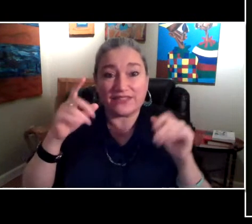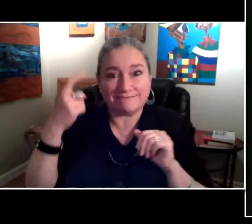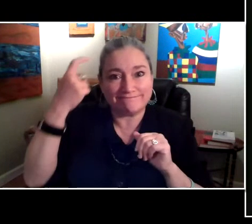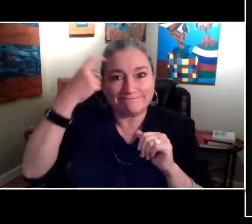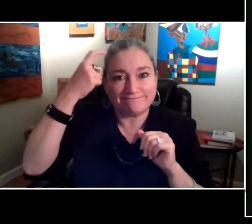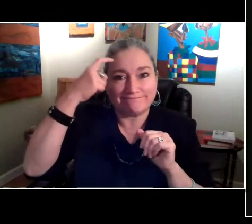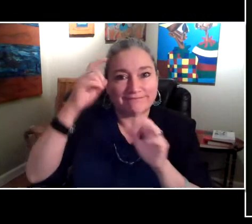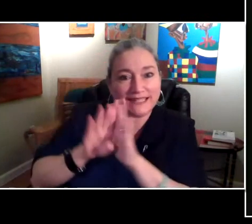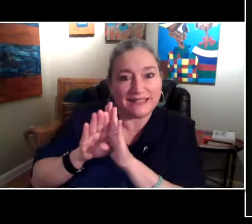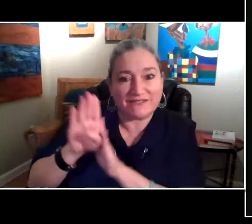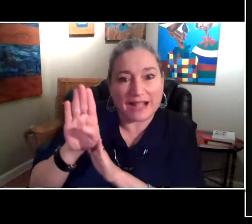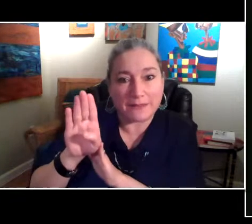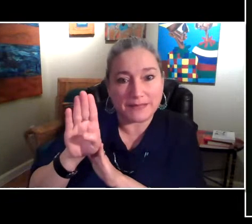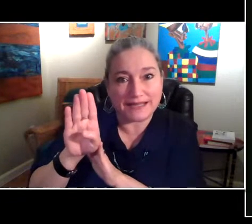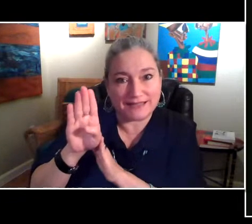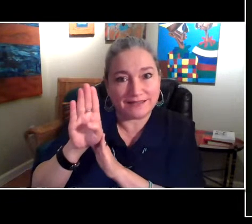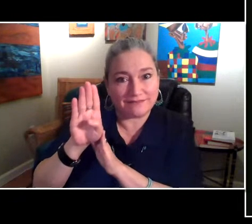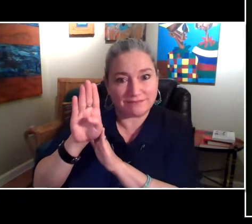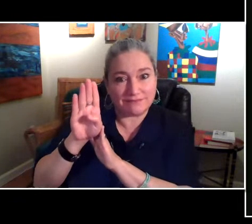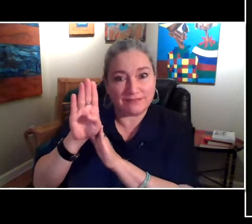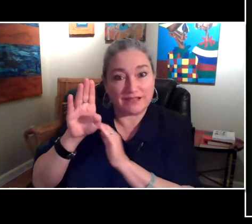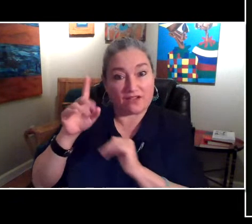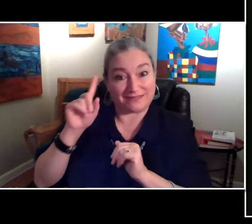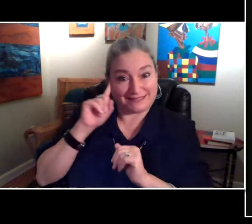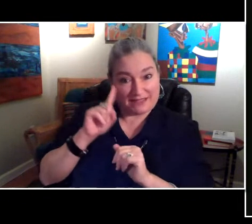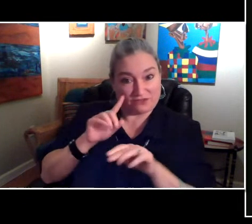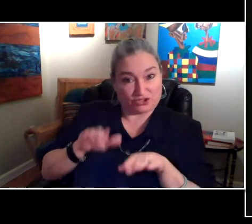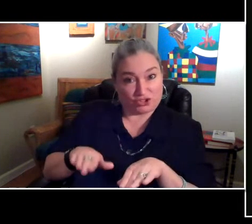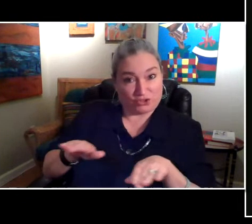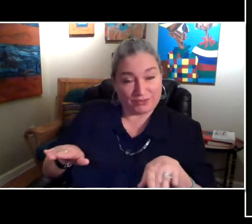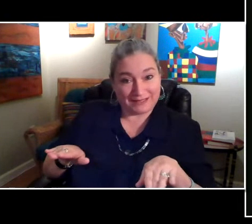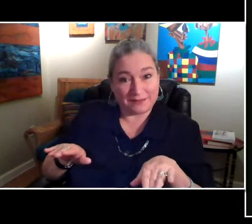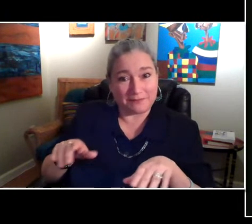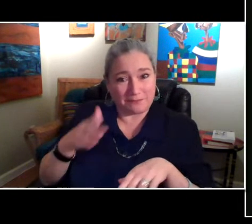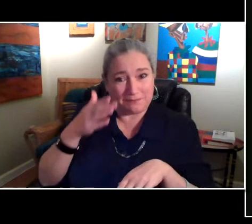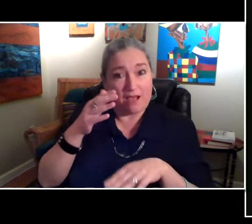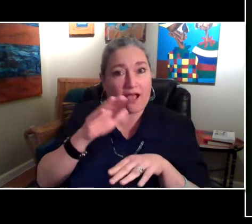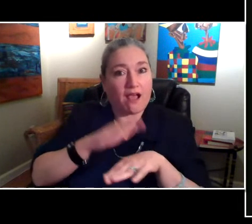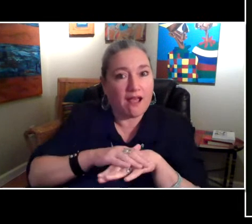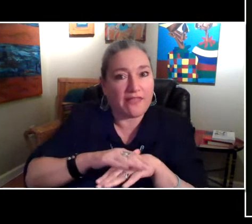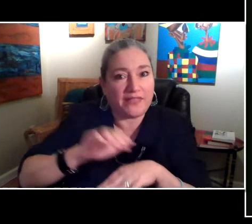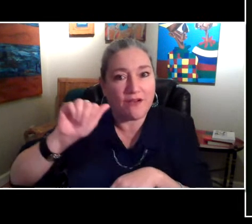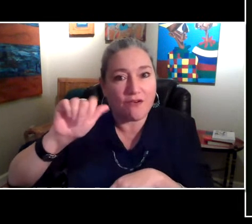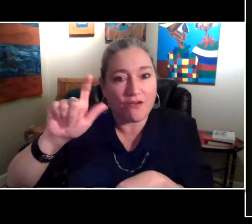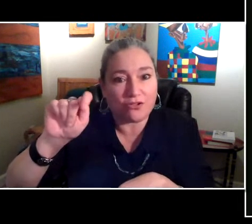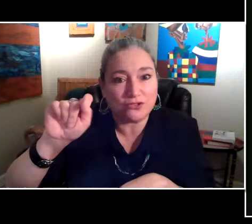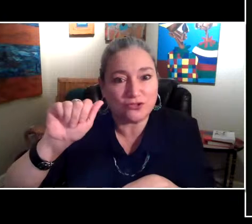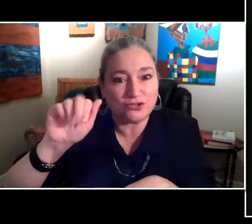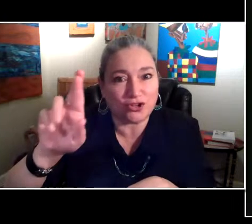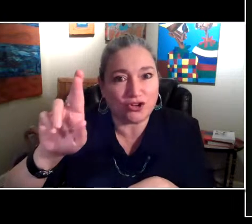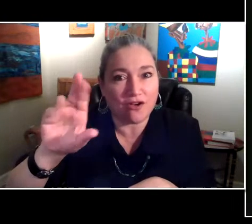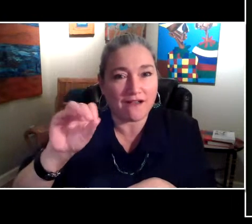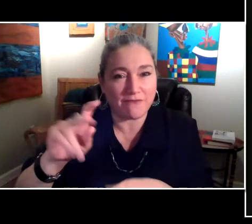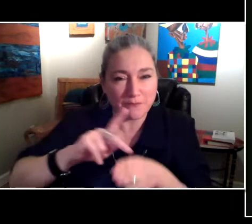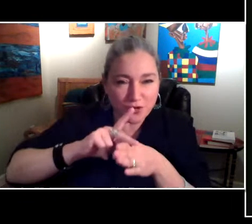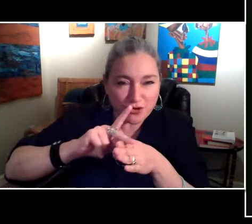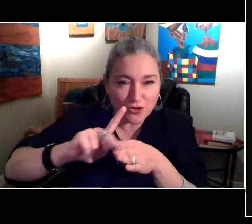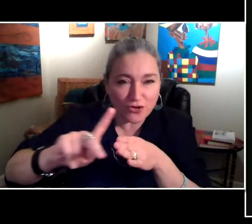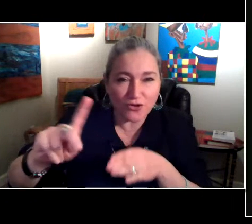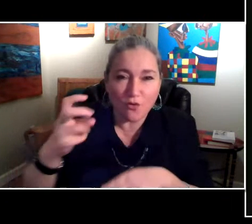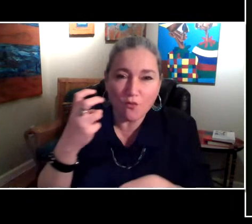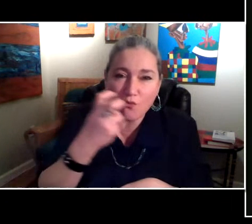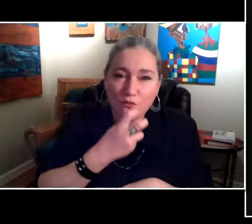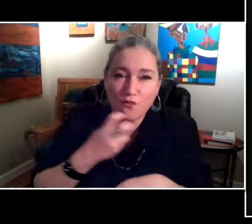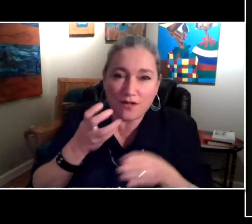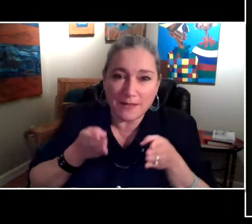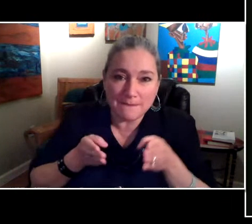and the principal's response was, "We are not in favor of sacrificing the mental development of the deaf child